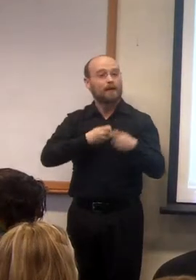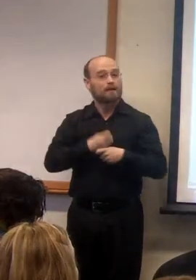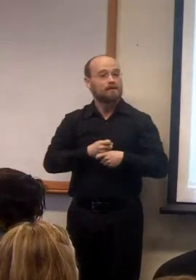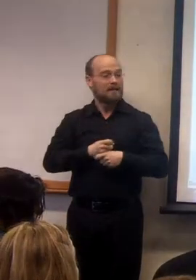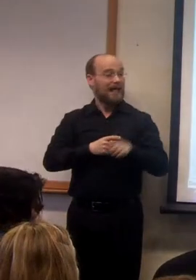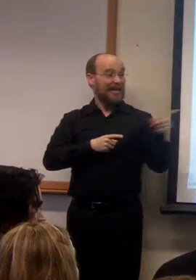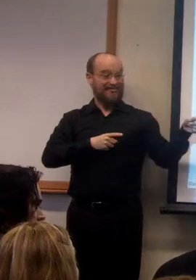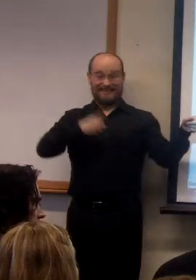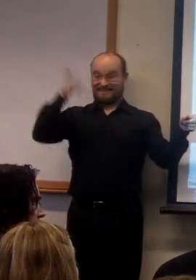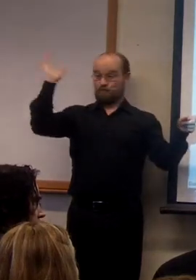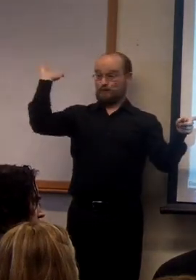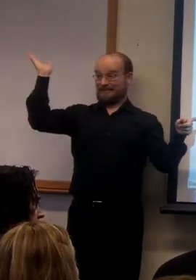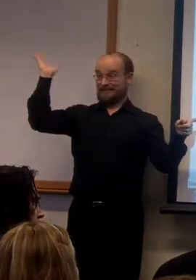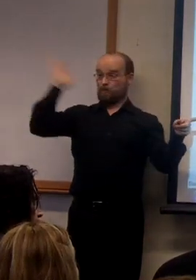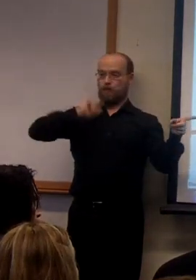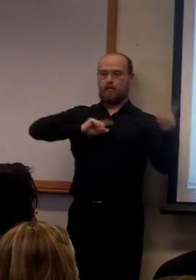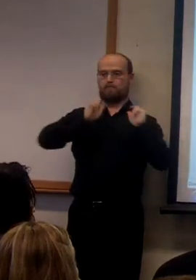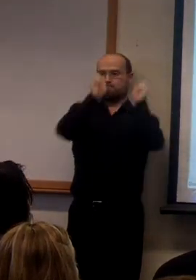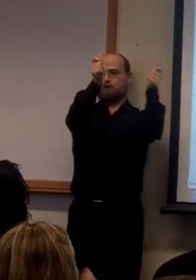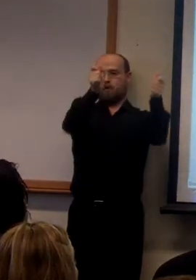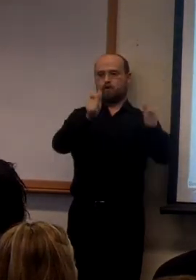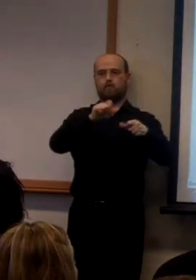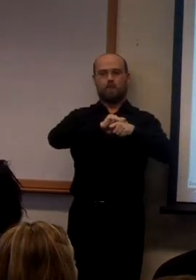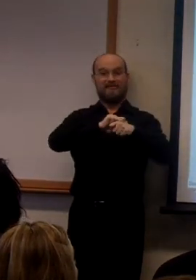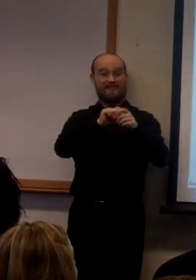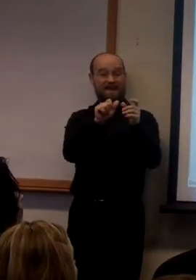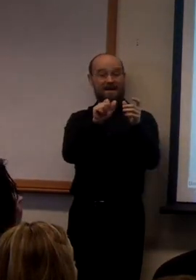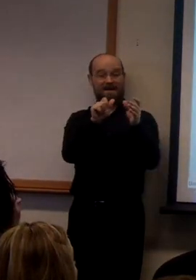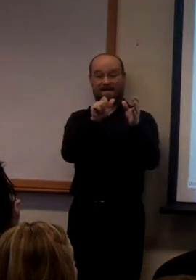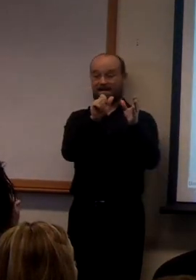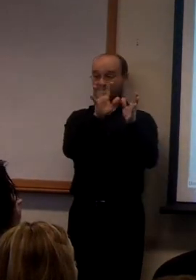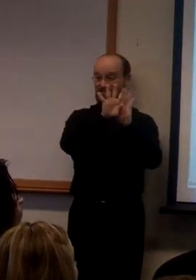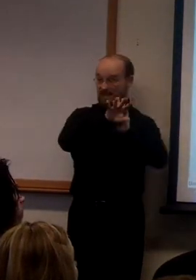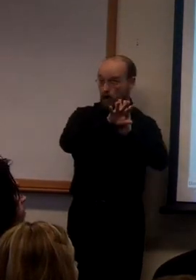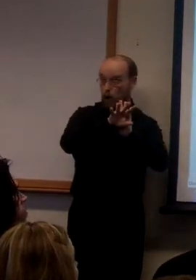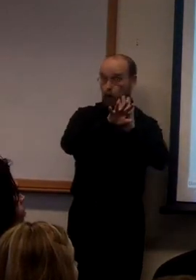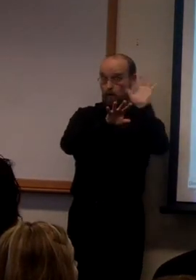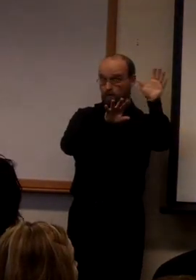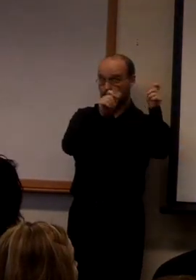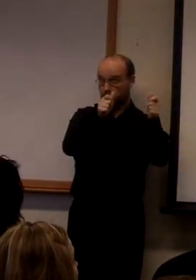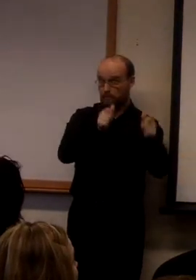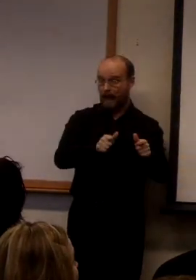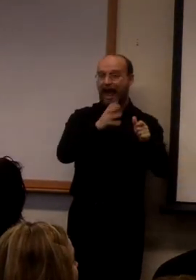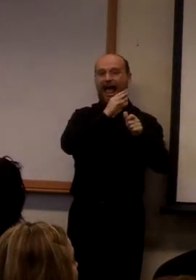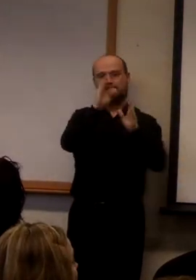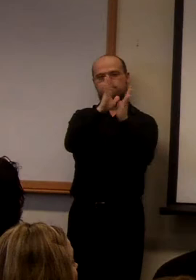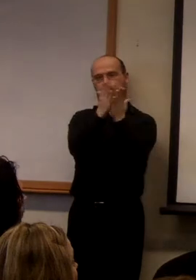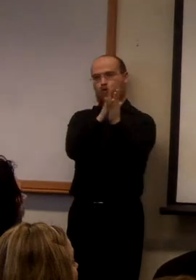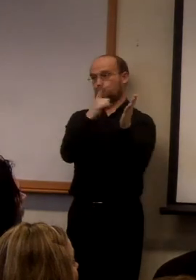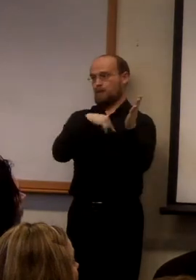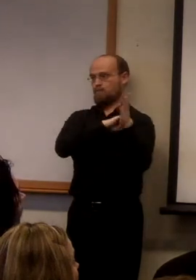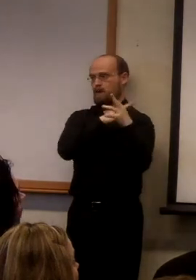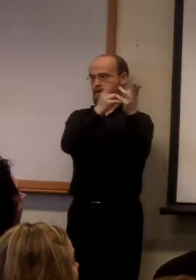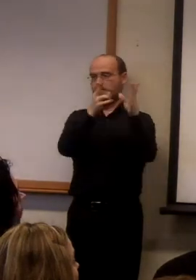be on there with the video and with a list of the books that we recommend for further